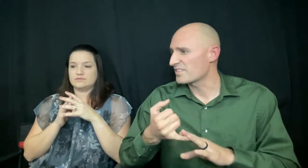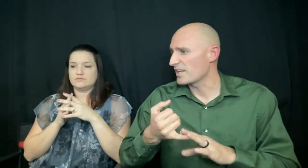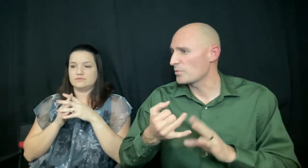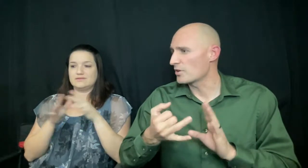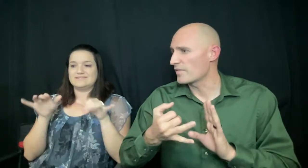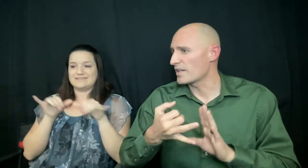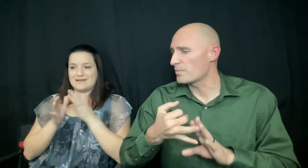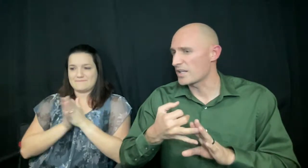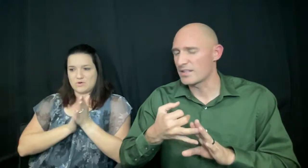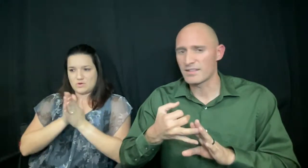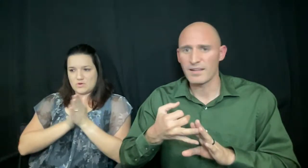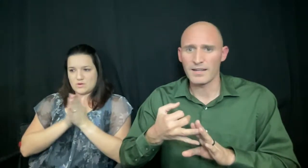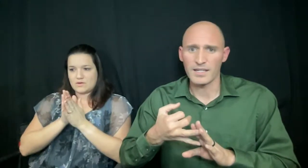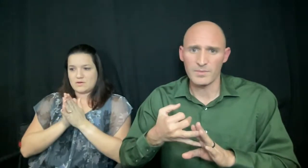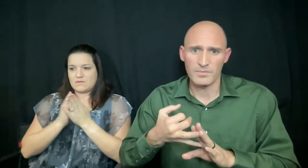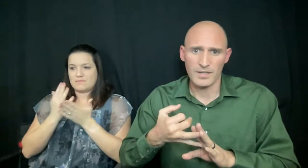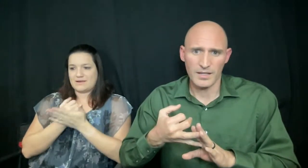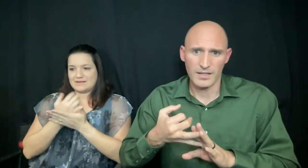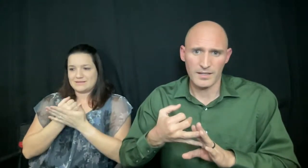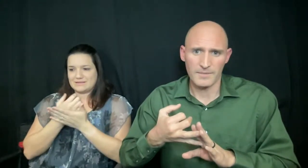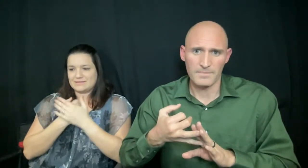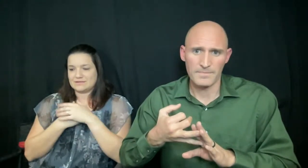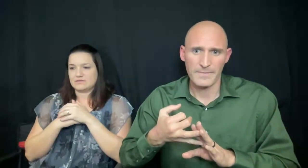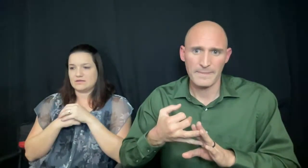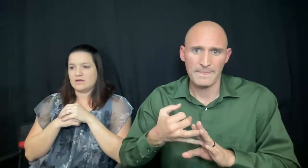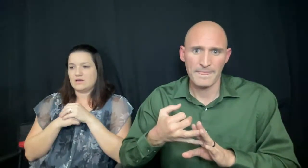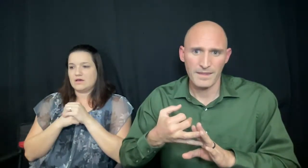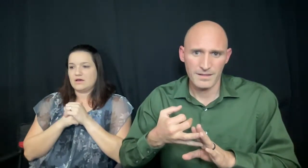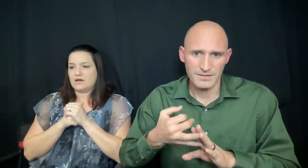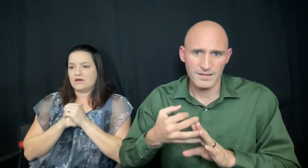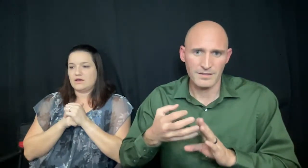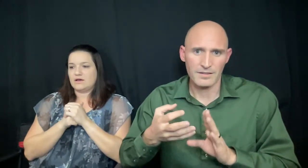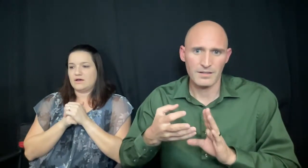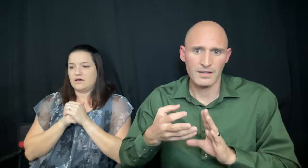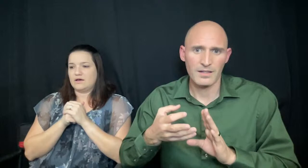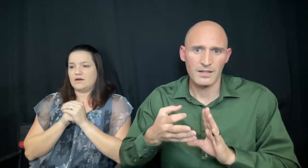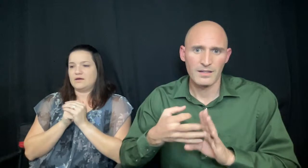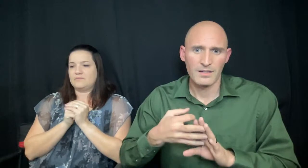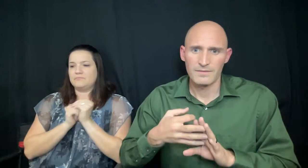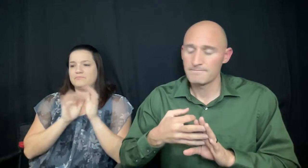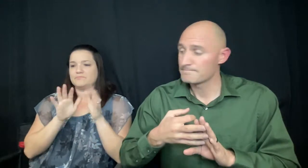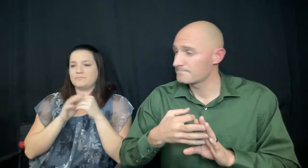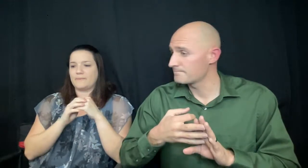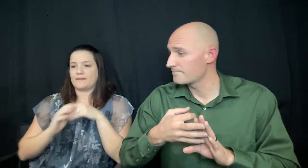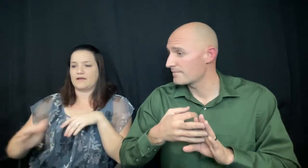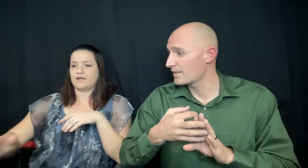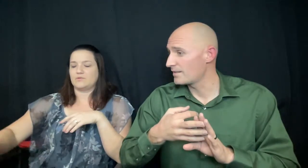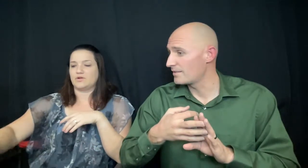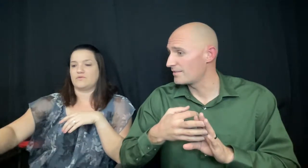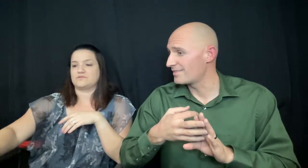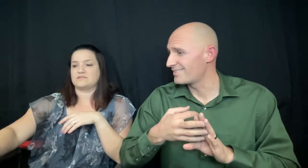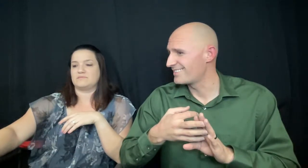staying motivated, making the time. Let's see here. I kind of want to go over some